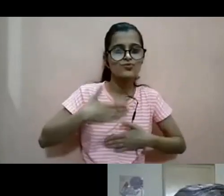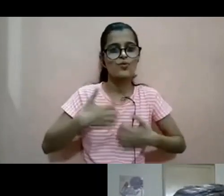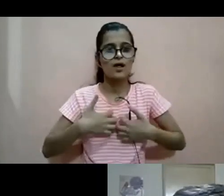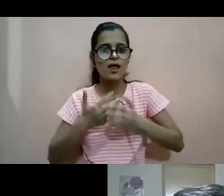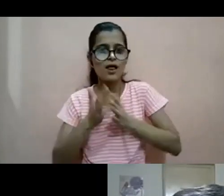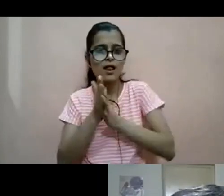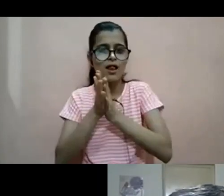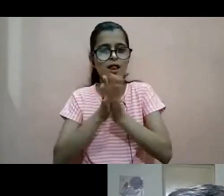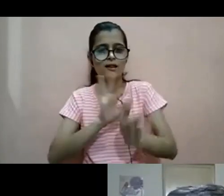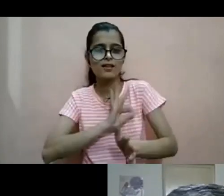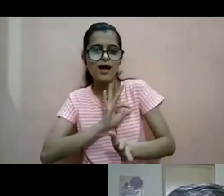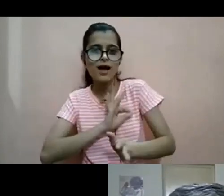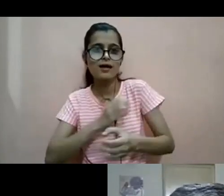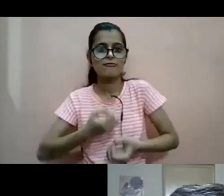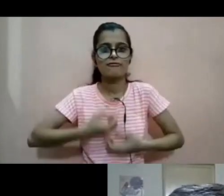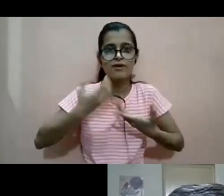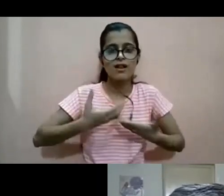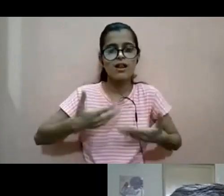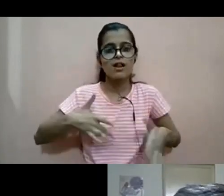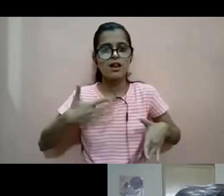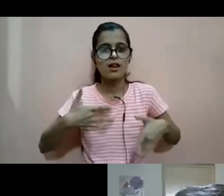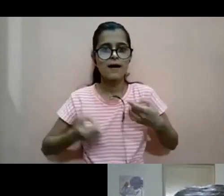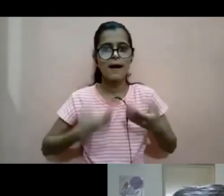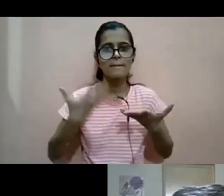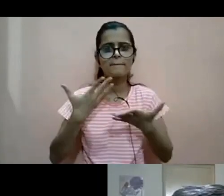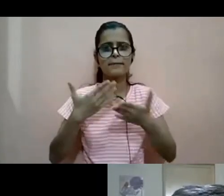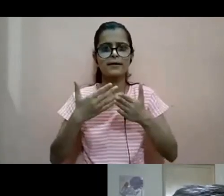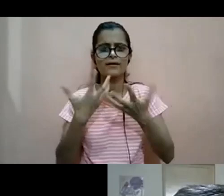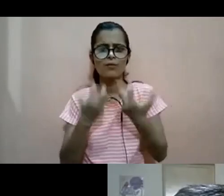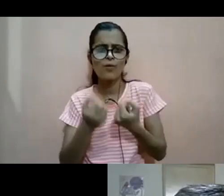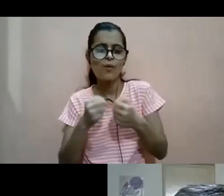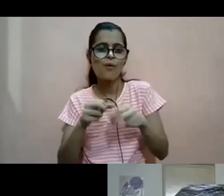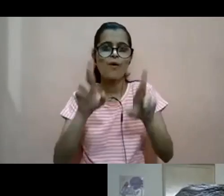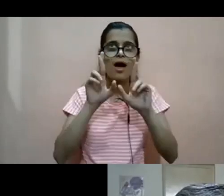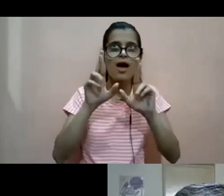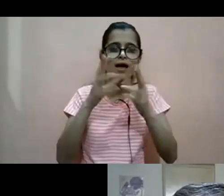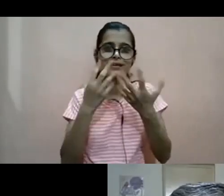we get in our sense of being and belonging with each other.